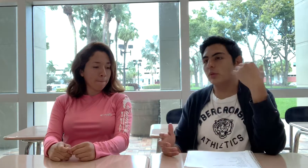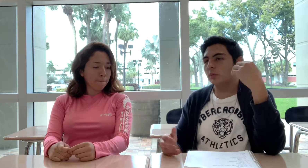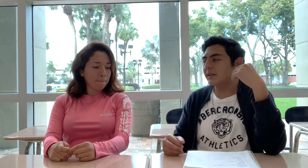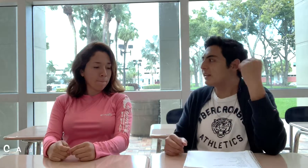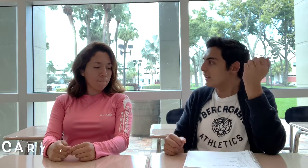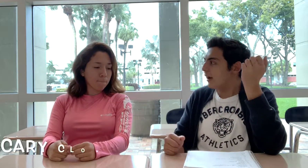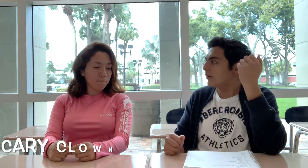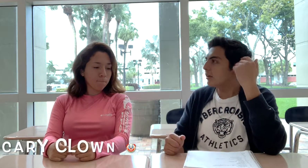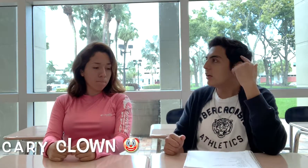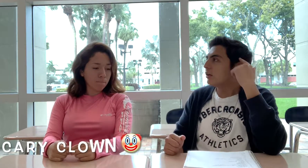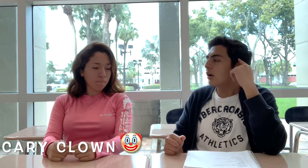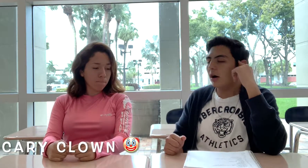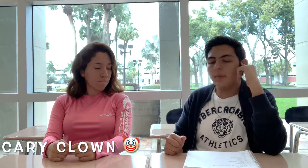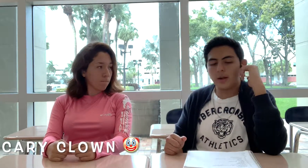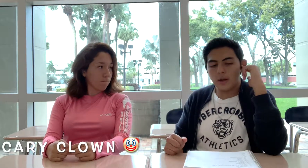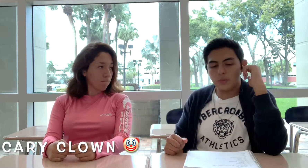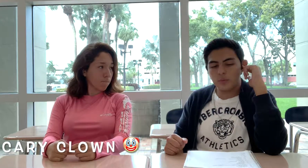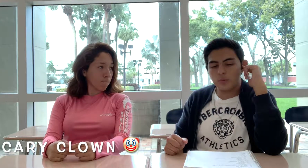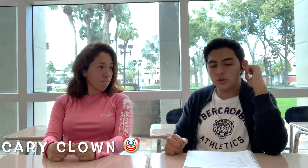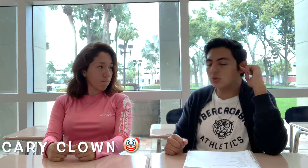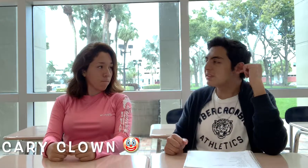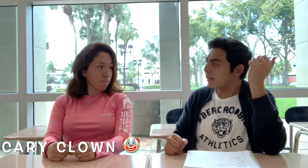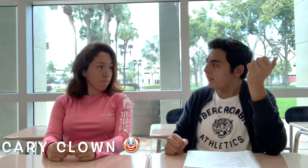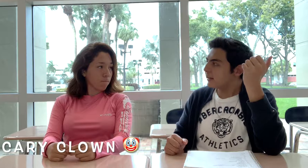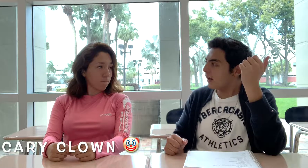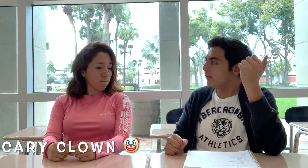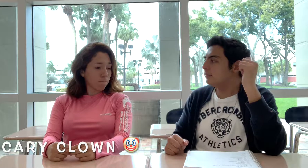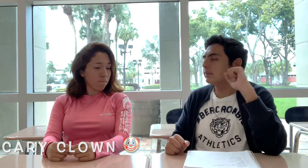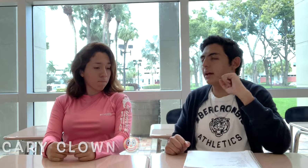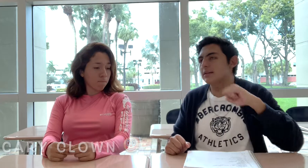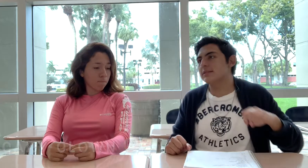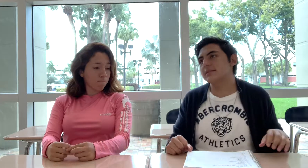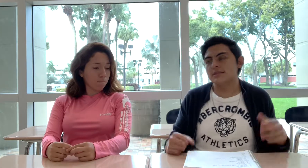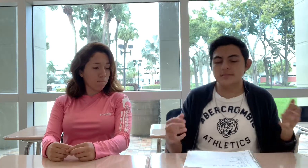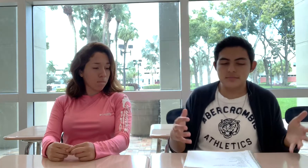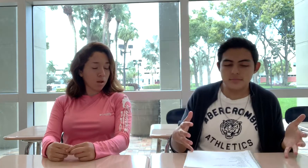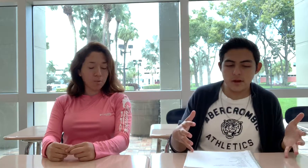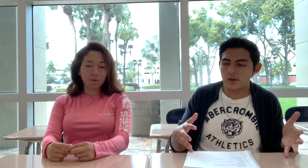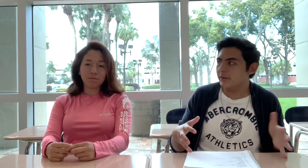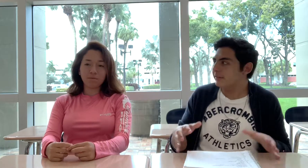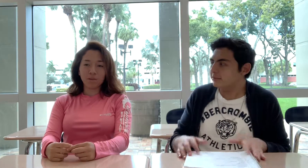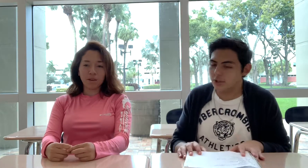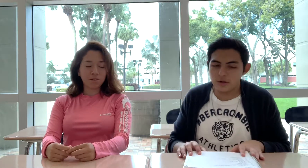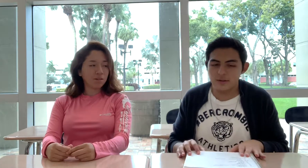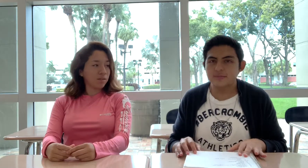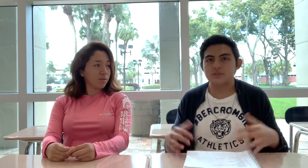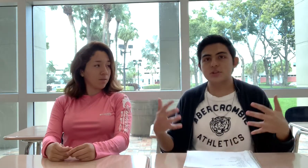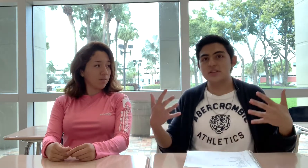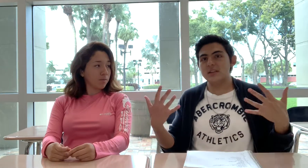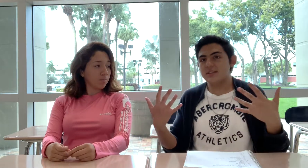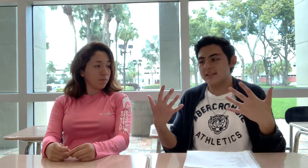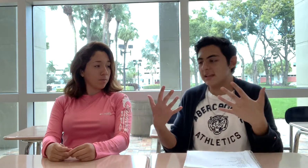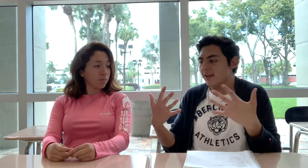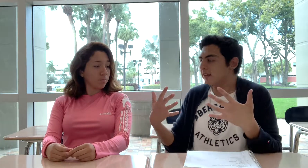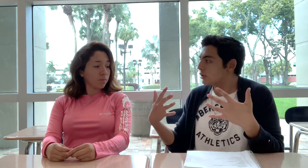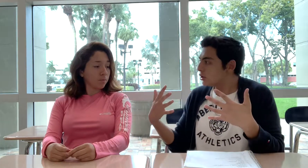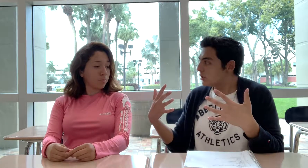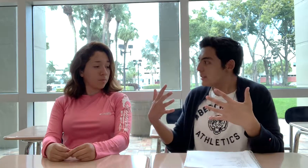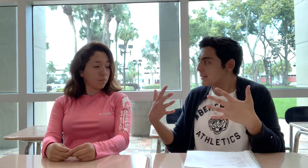one would be clown. Mm-hmm. We'll do scary clown because it's Halloween. So, this is how say scary. You do this.